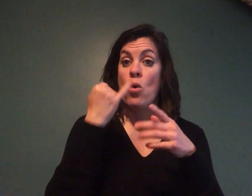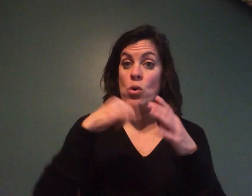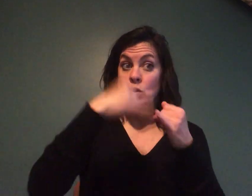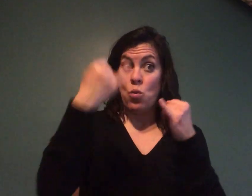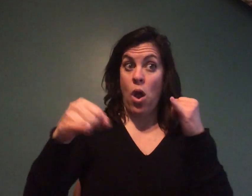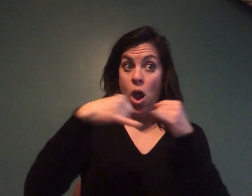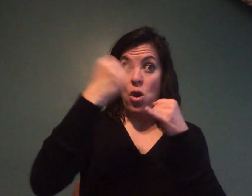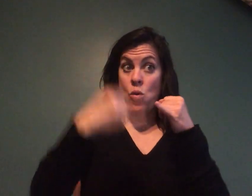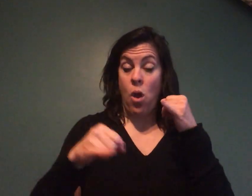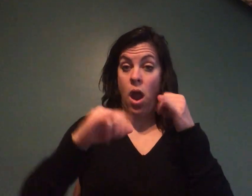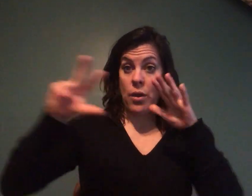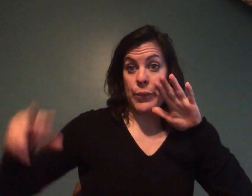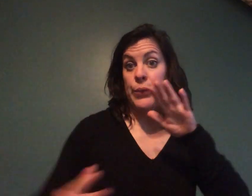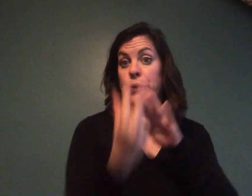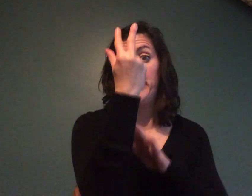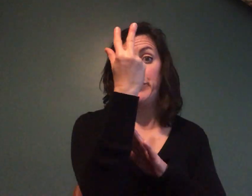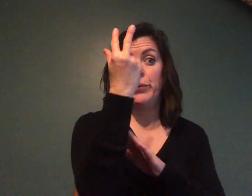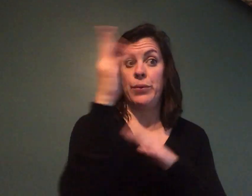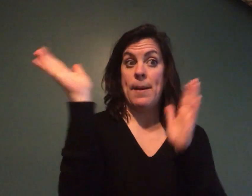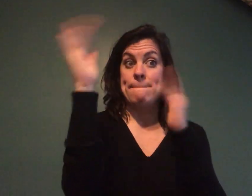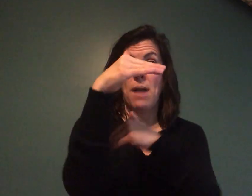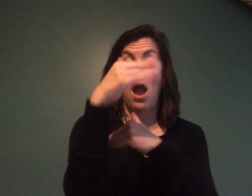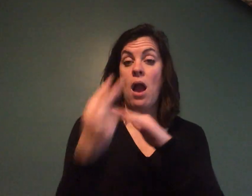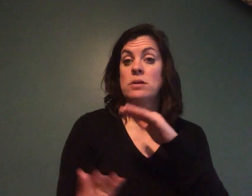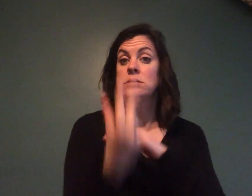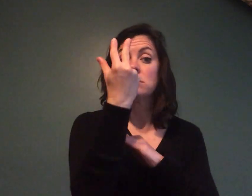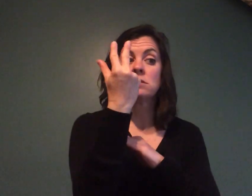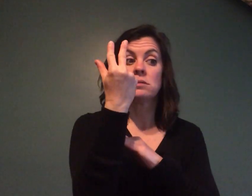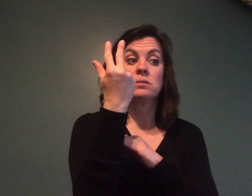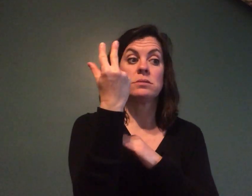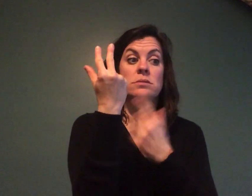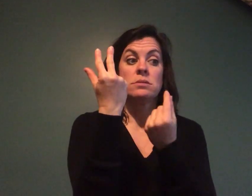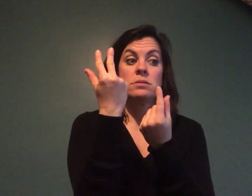Come on, we just did this. What is it?